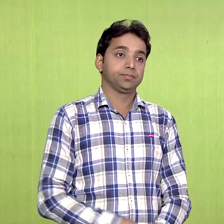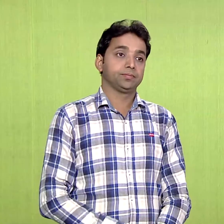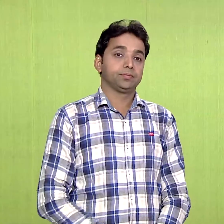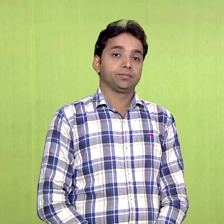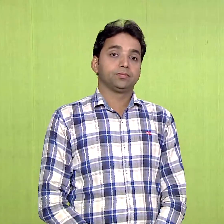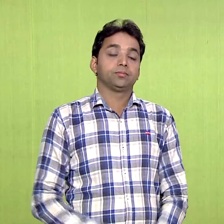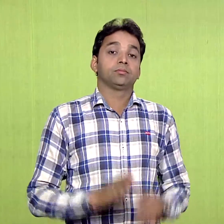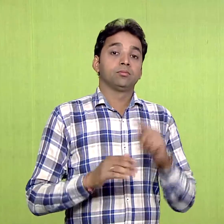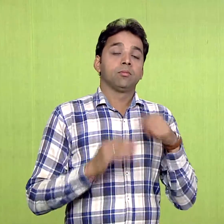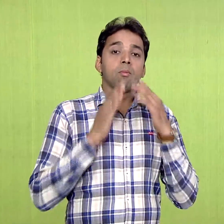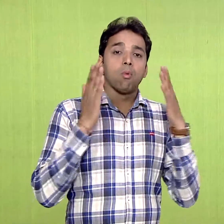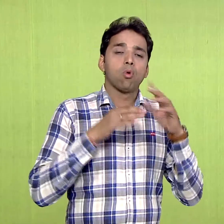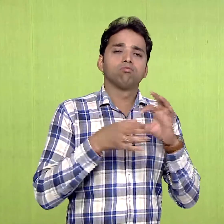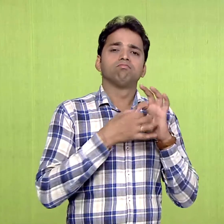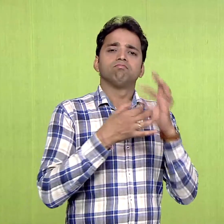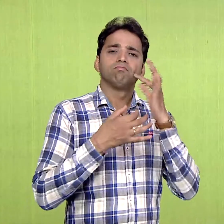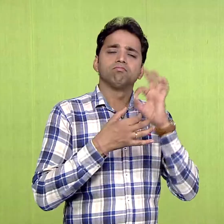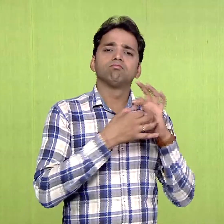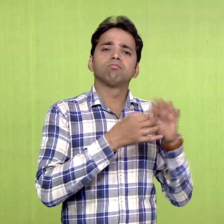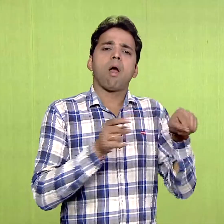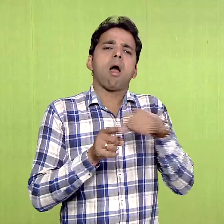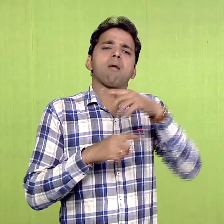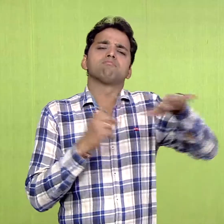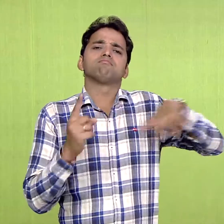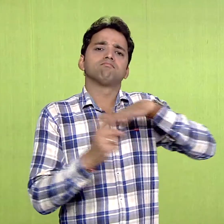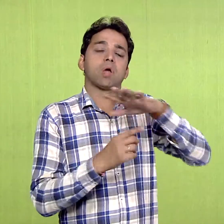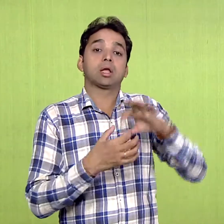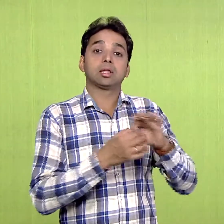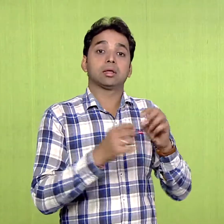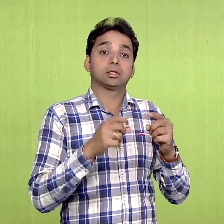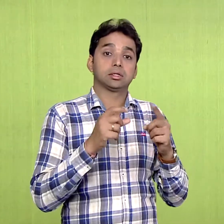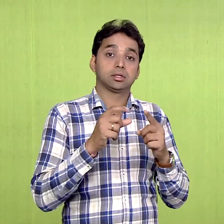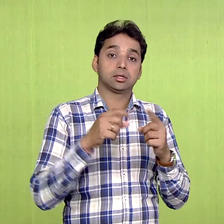Most important among them is the Kandariya